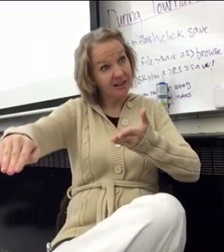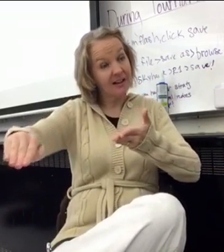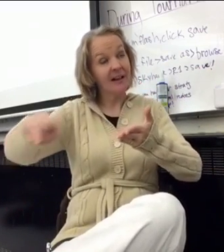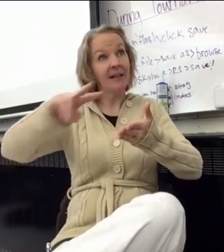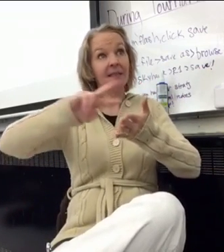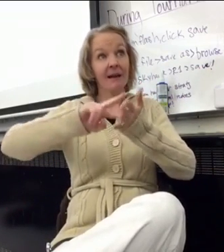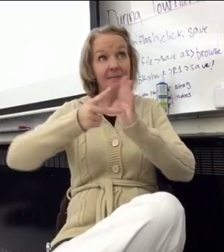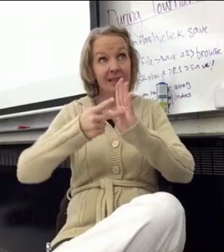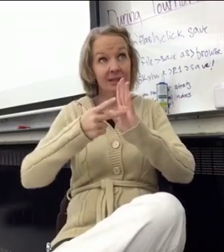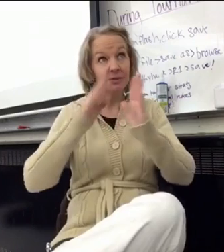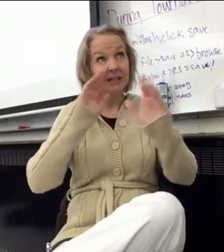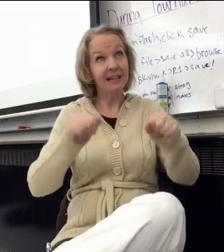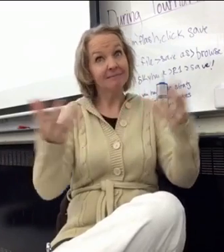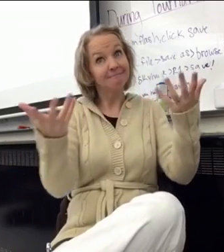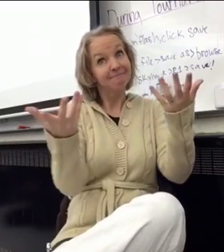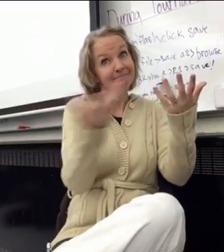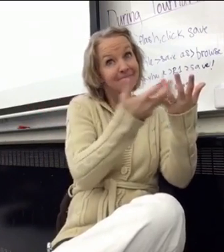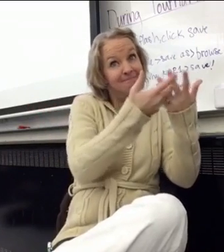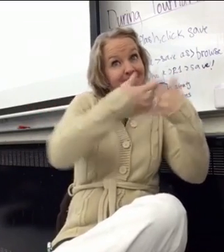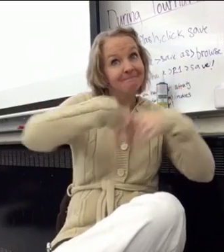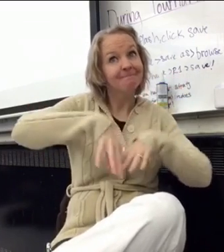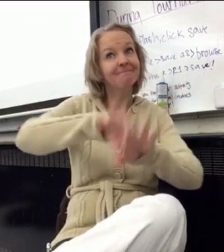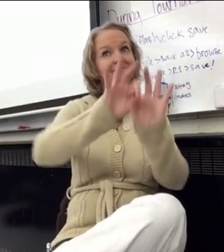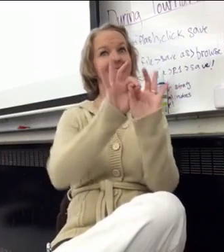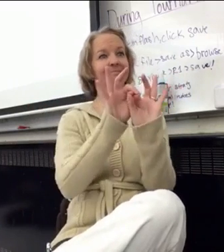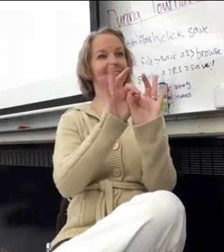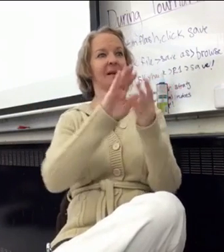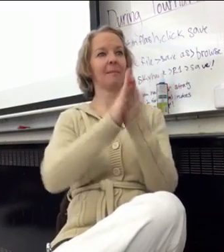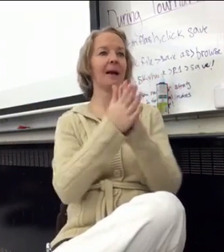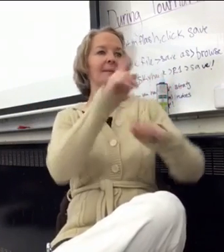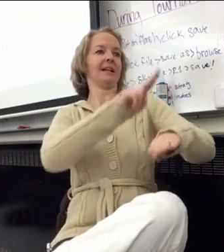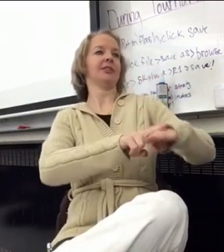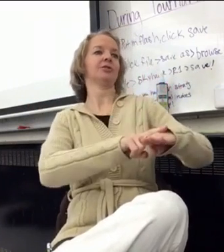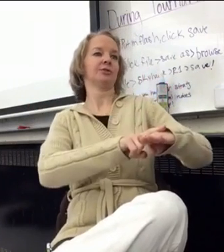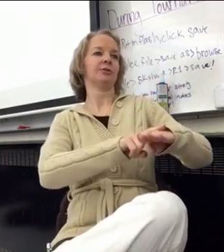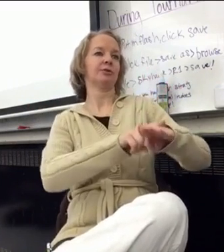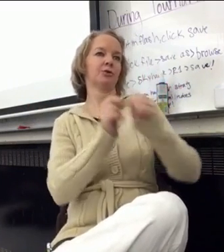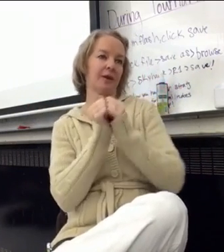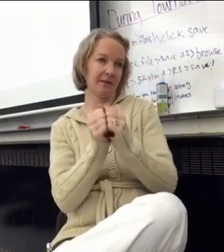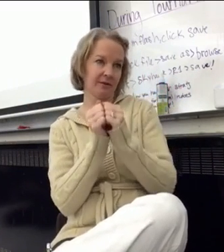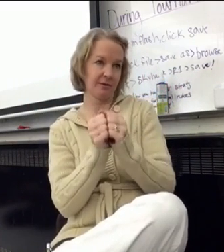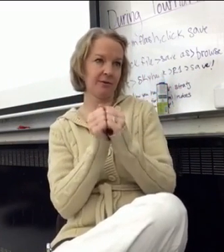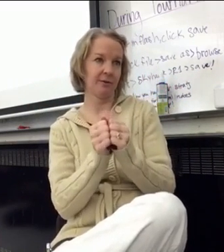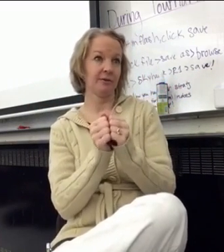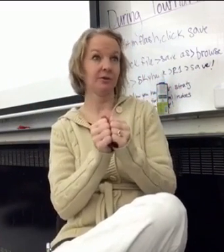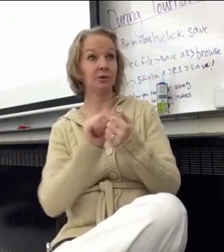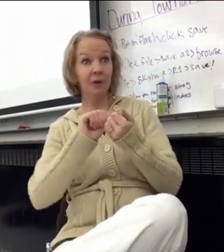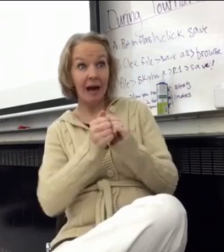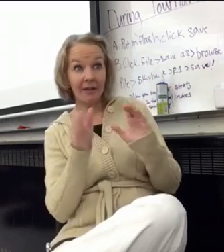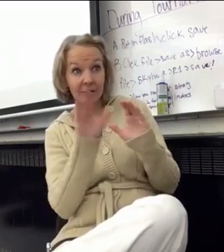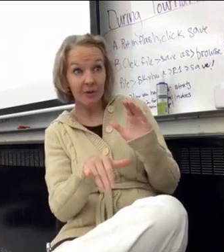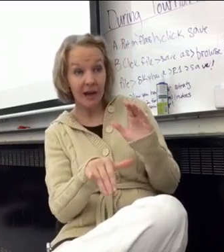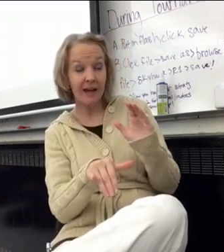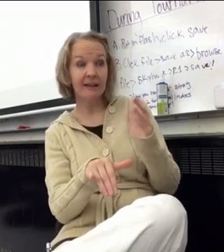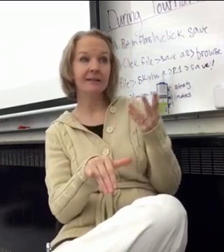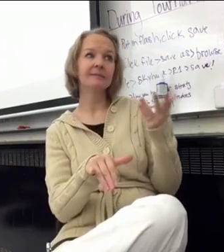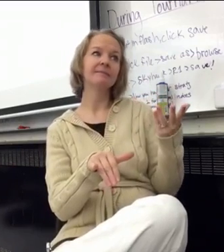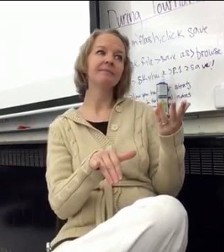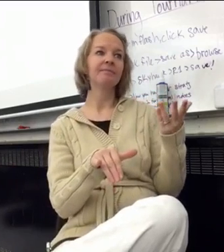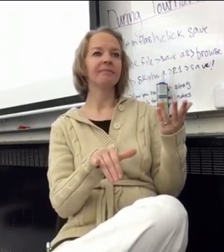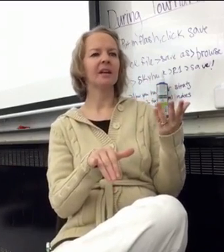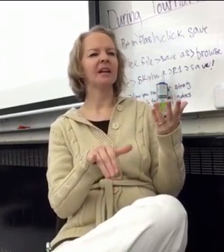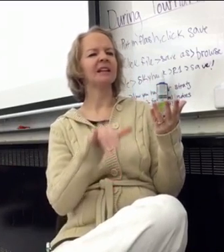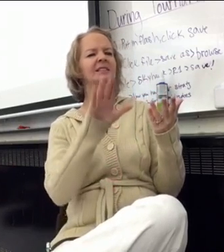we would come back together as a nation even quicker. Now, the way that they did this is through what is known as, and this is